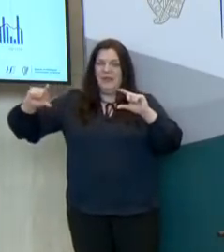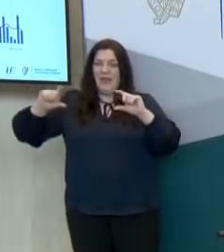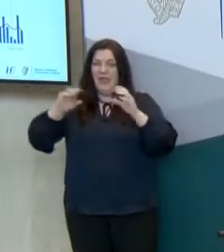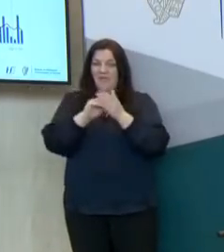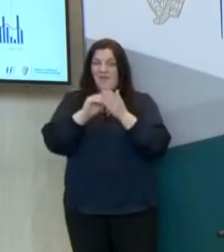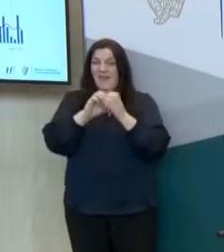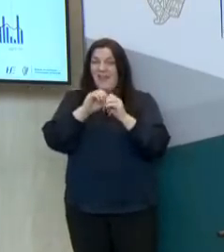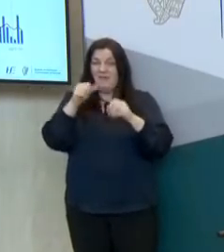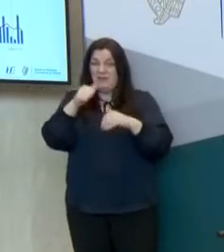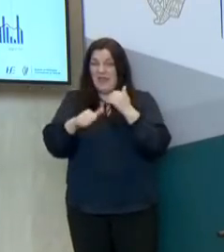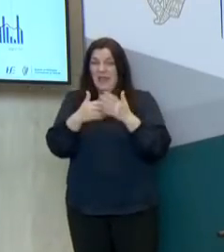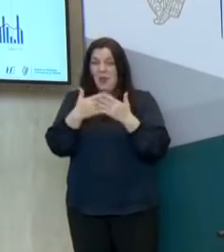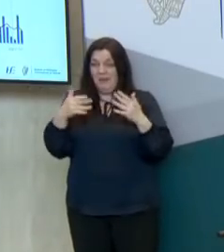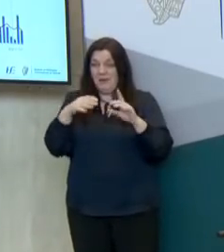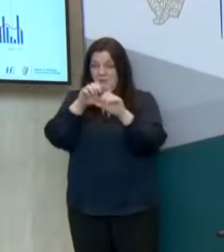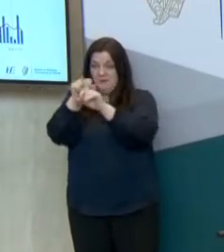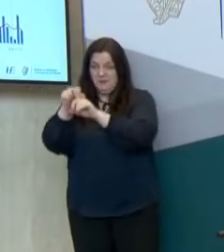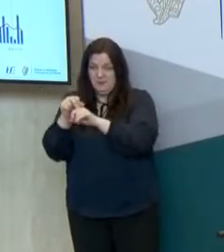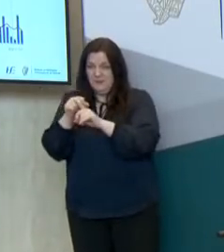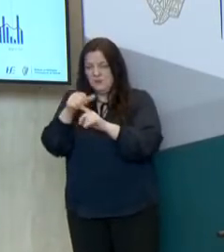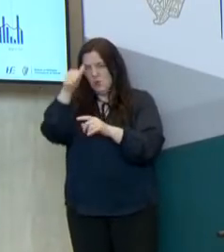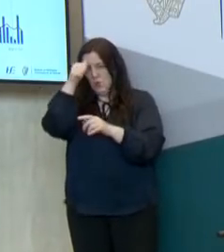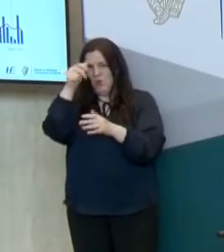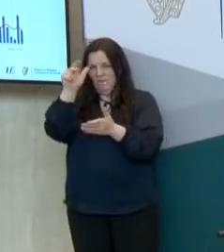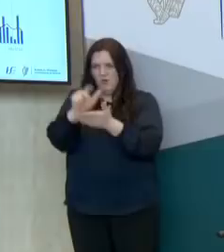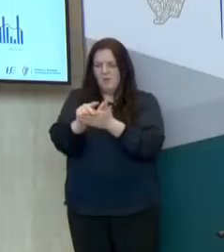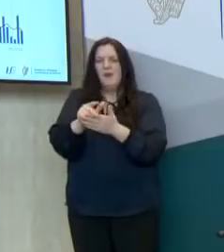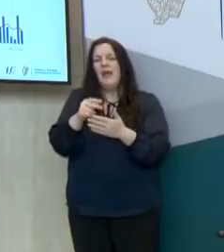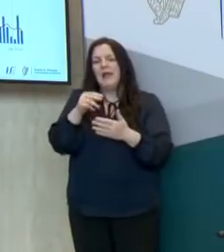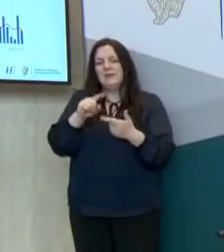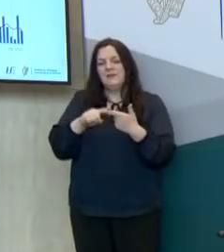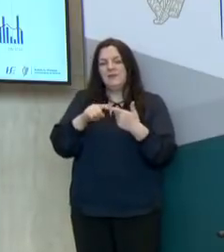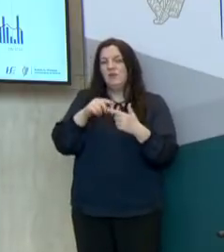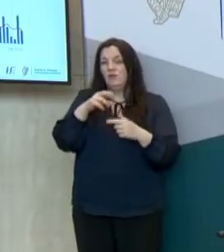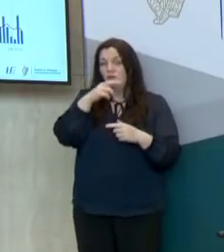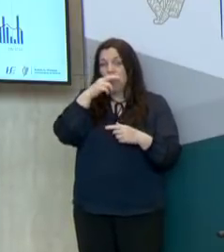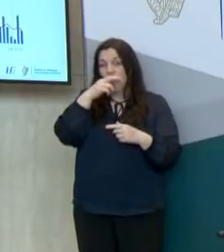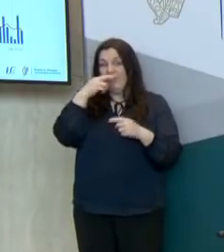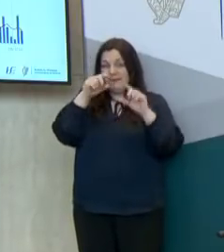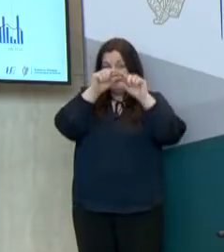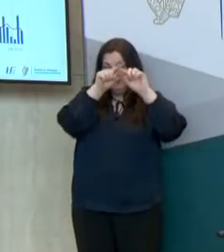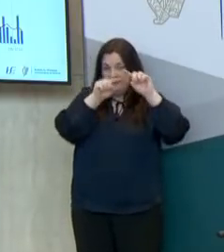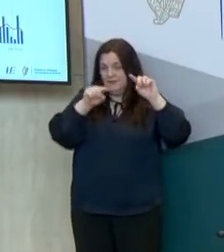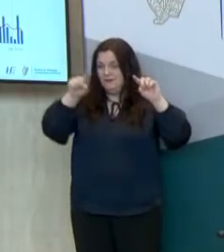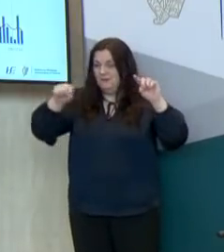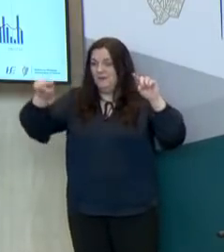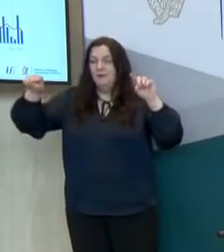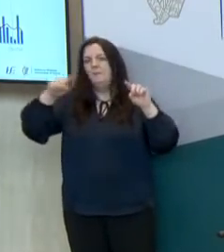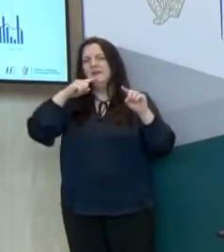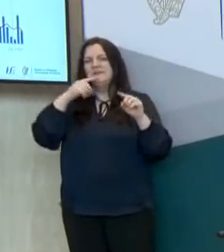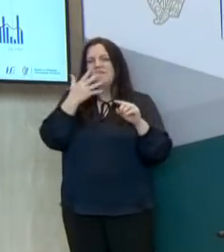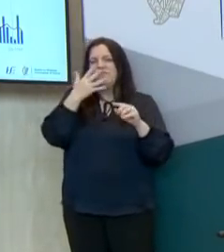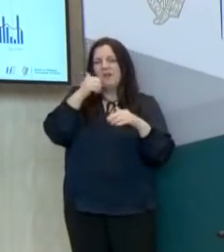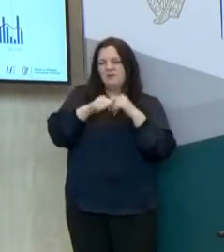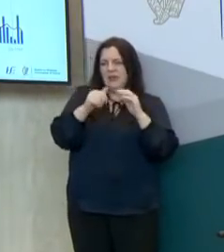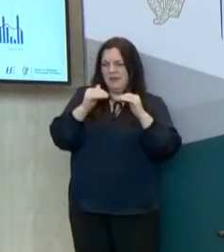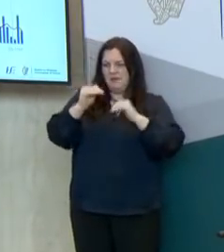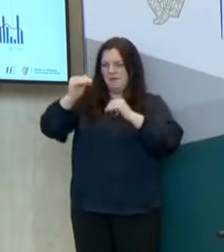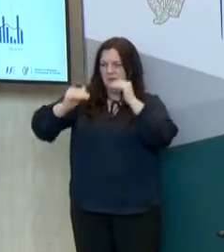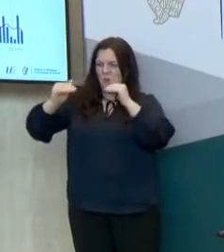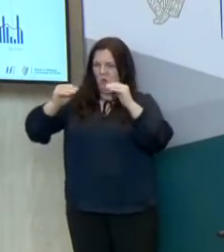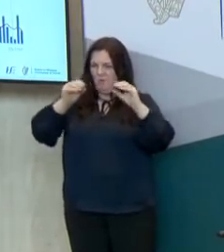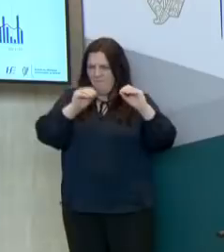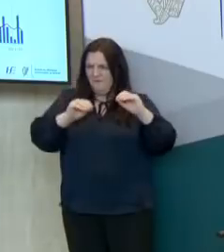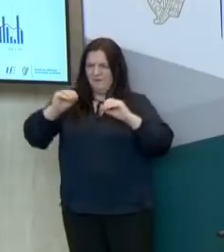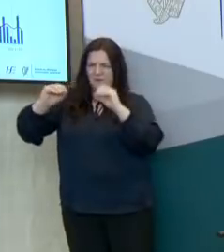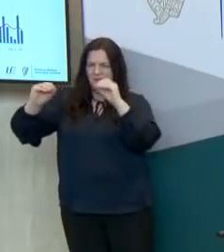counts, and the red line is the 5-day moving average. Late June into early July, the number of cases per day and the